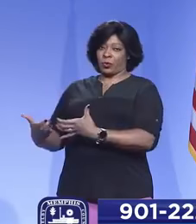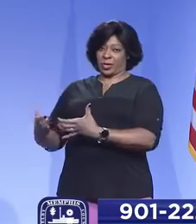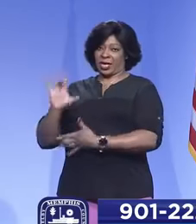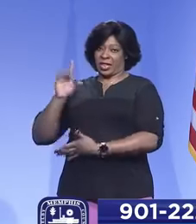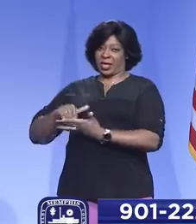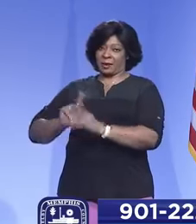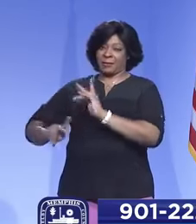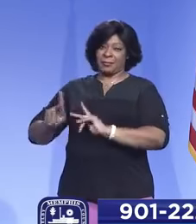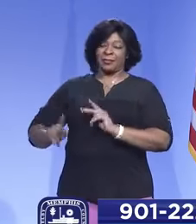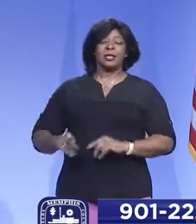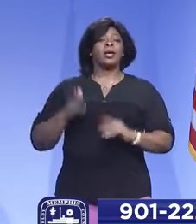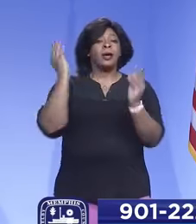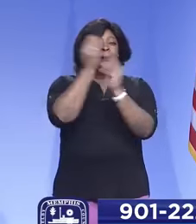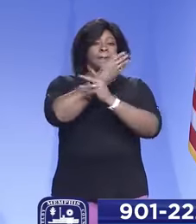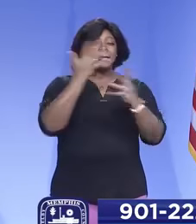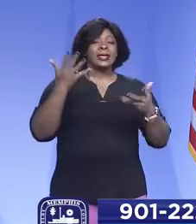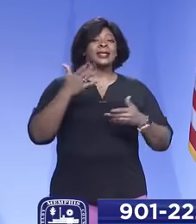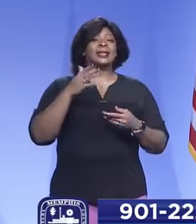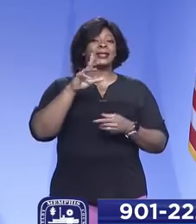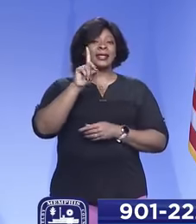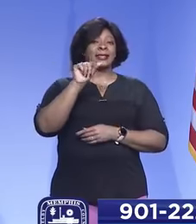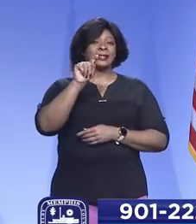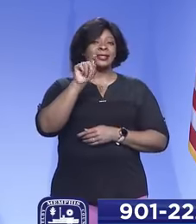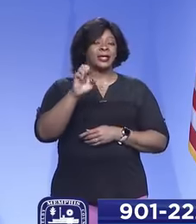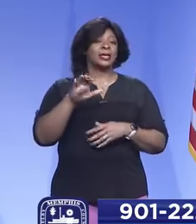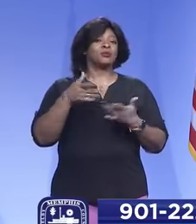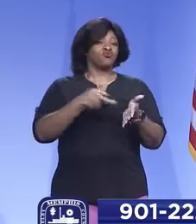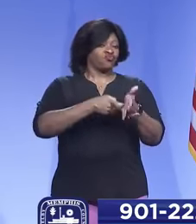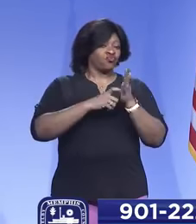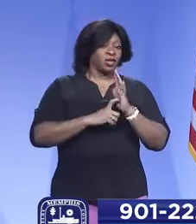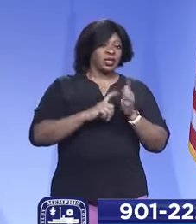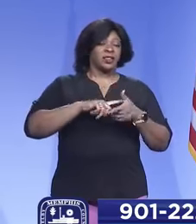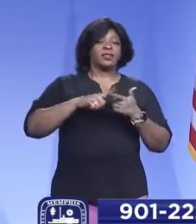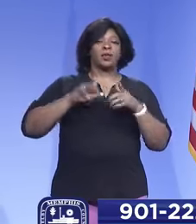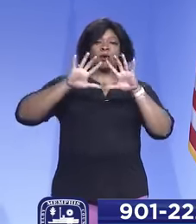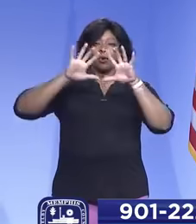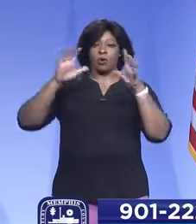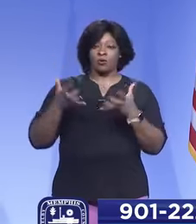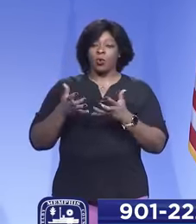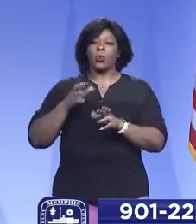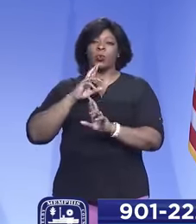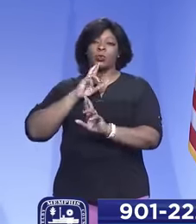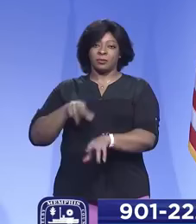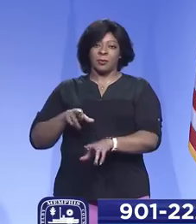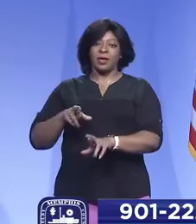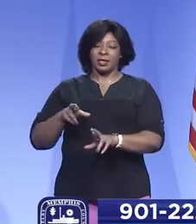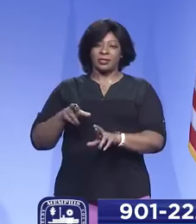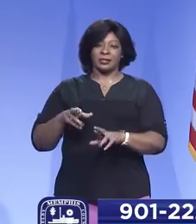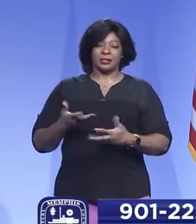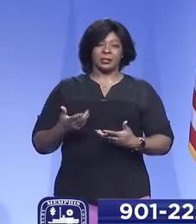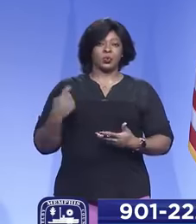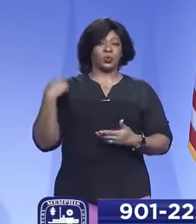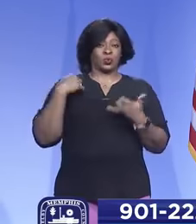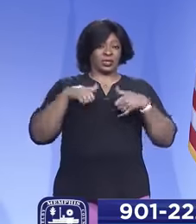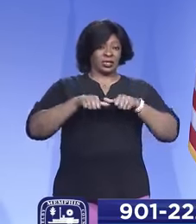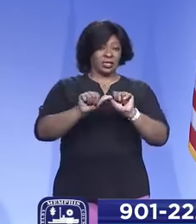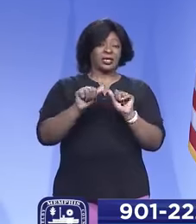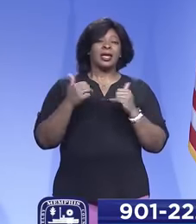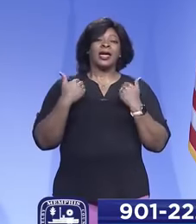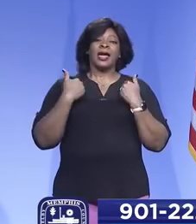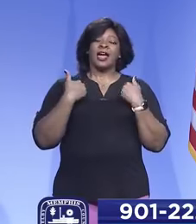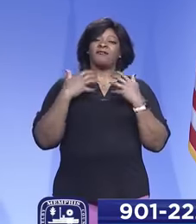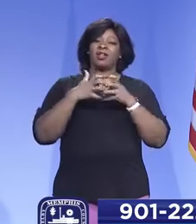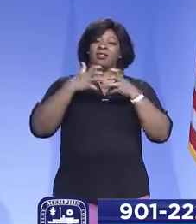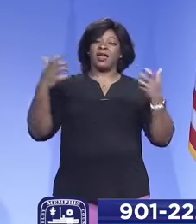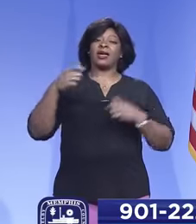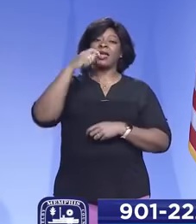give a few updates on the gating criteria and then that overview of the response per se. We continue to have a significant